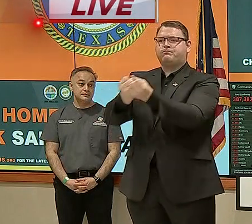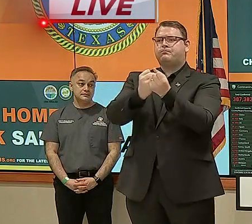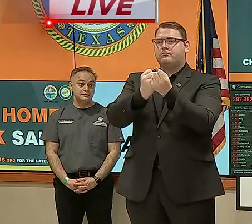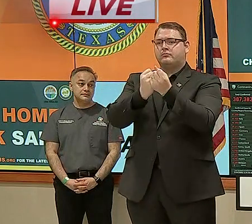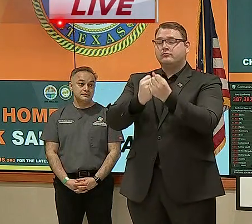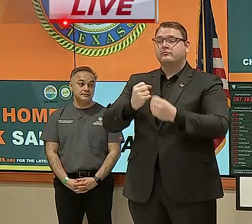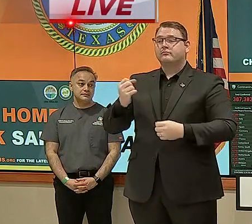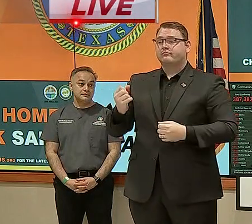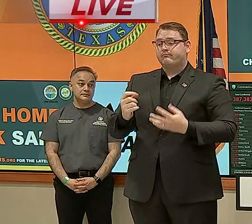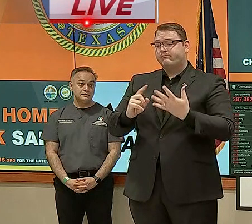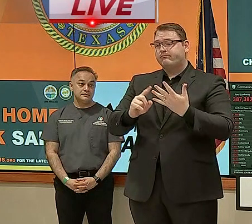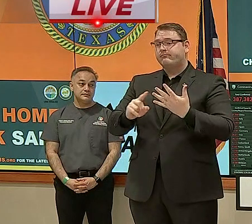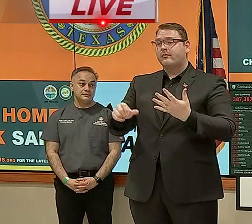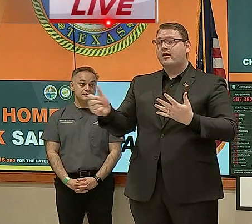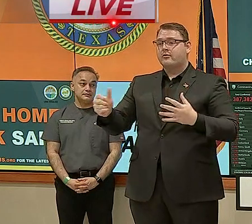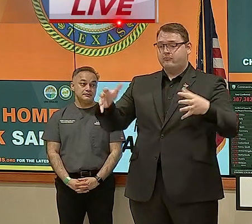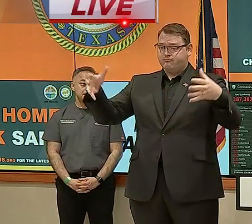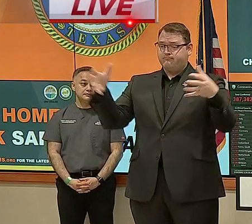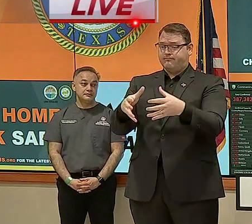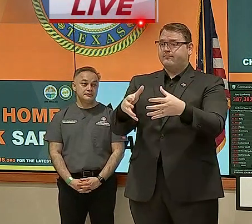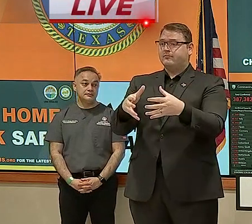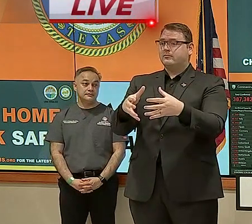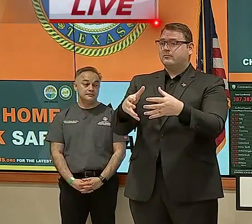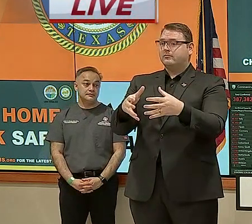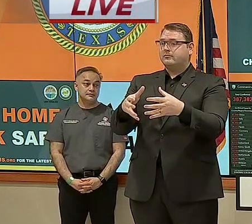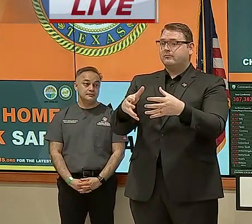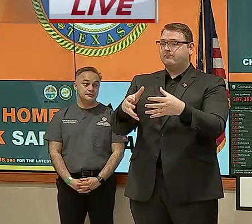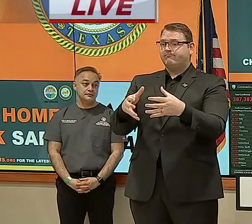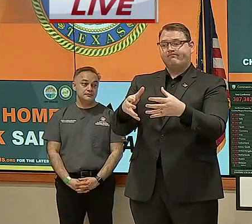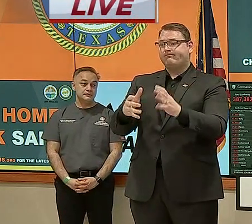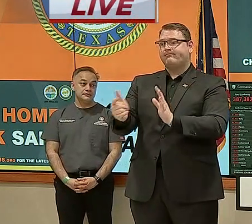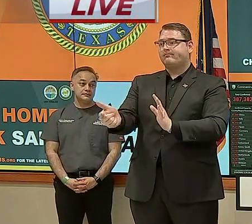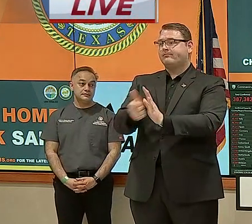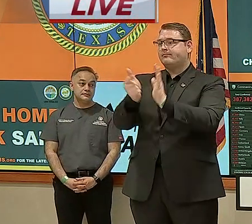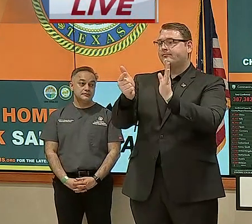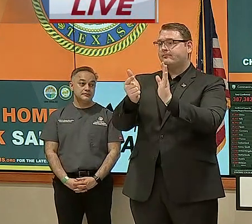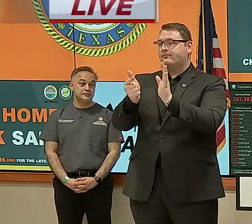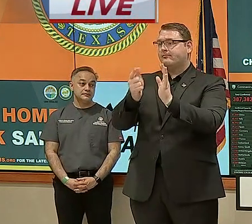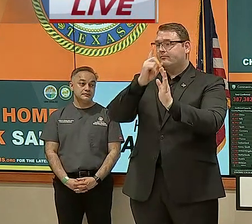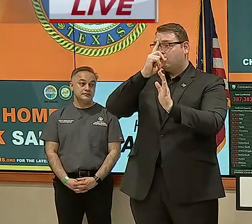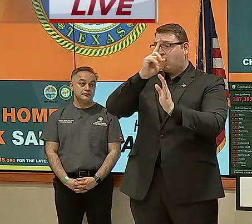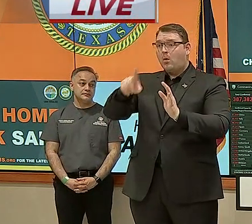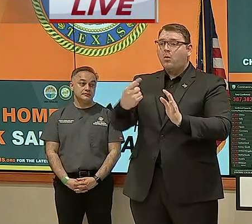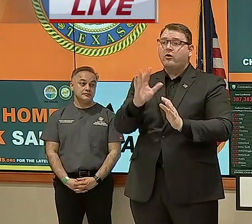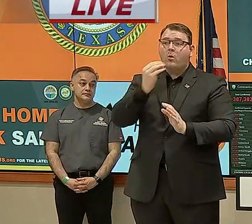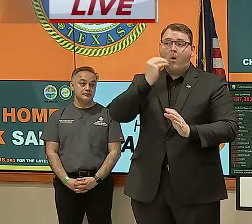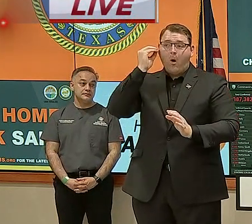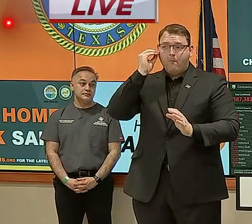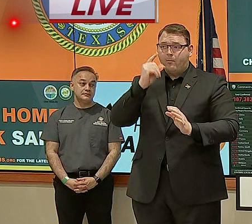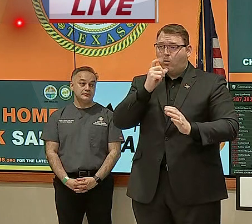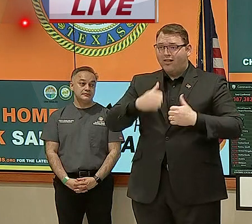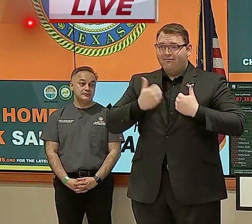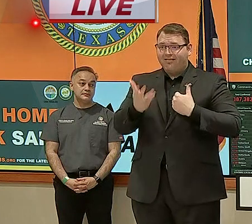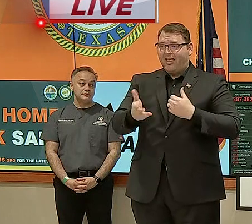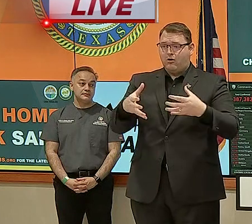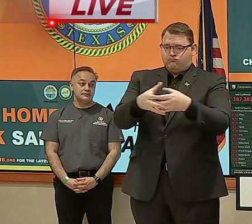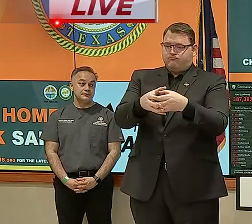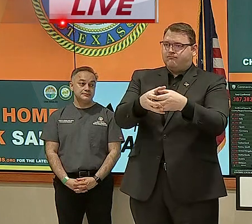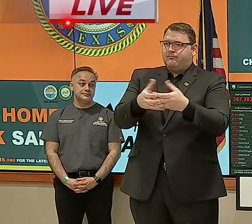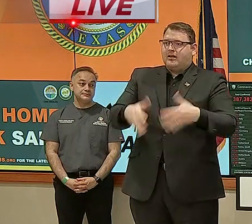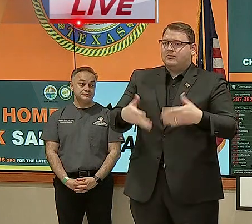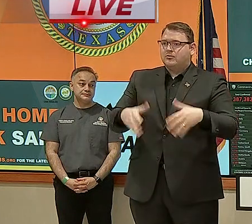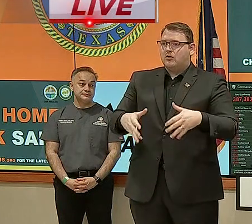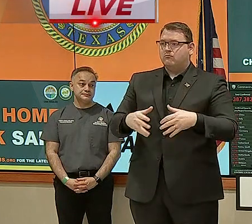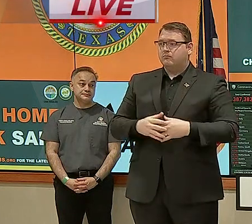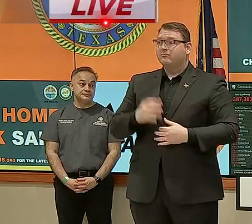outside of a single household or living unit will be prohibited, except for essential activities by members